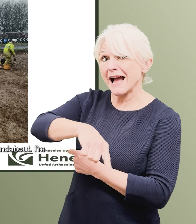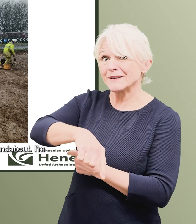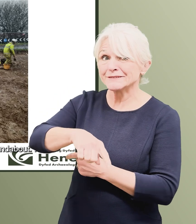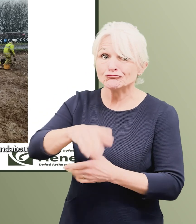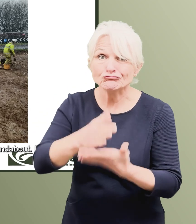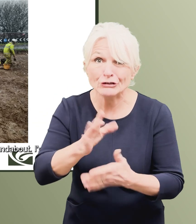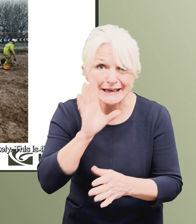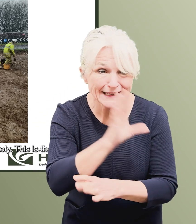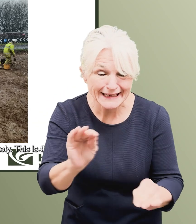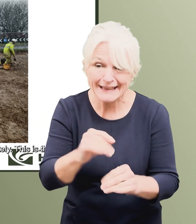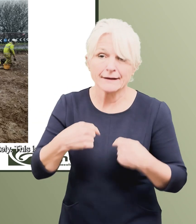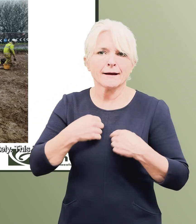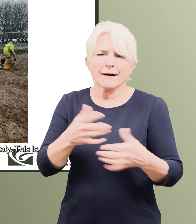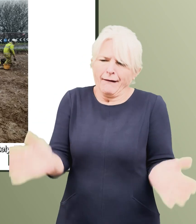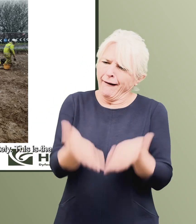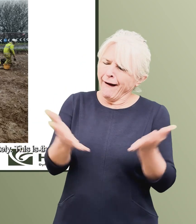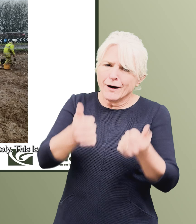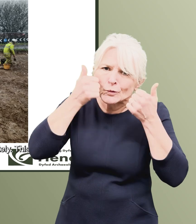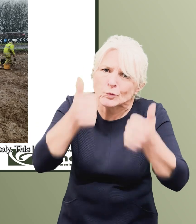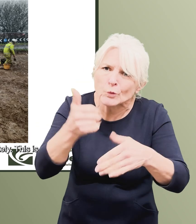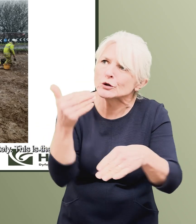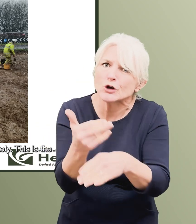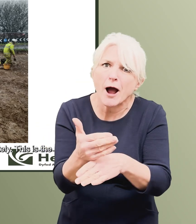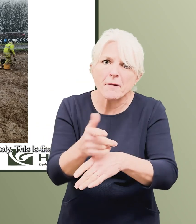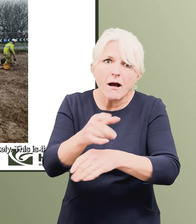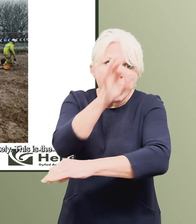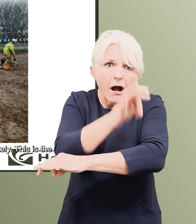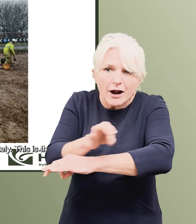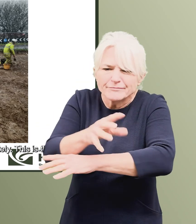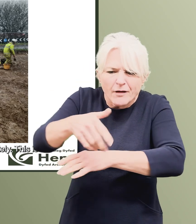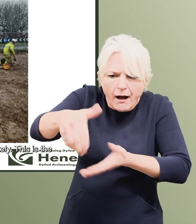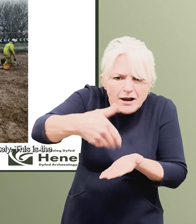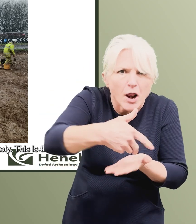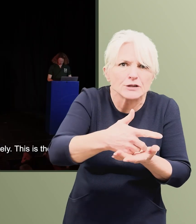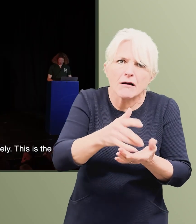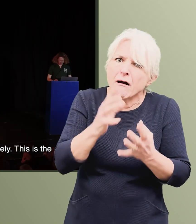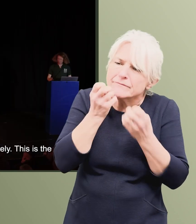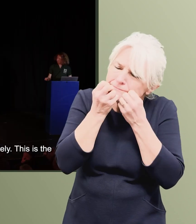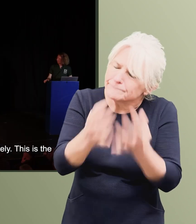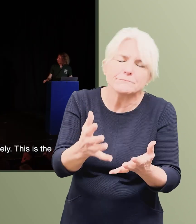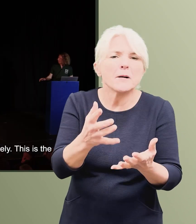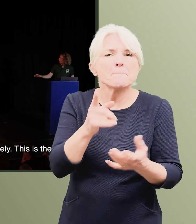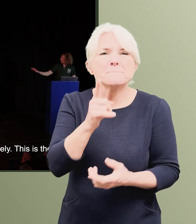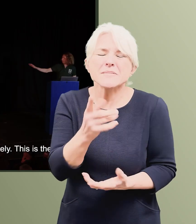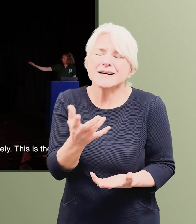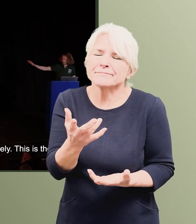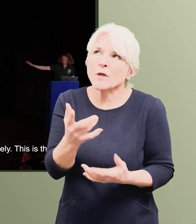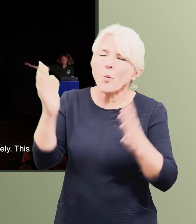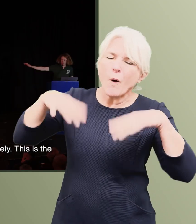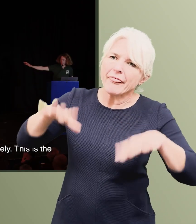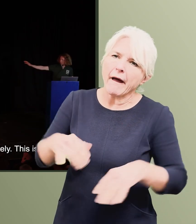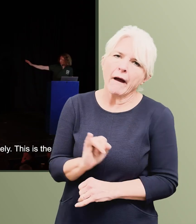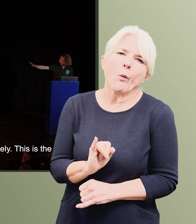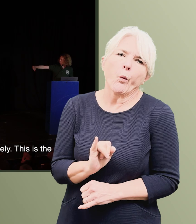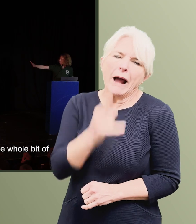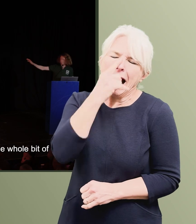I was supposed to encourage people to be archaeologists, I know, but February exists, unfortunately. So this is